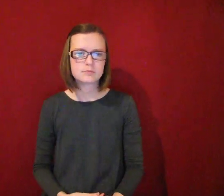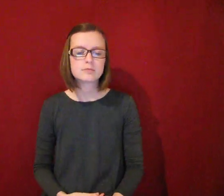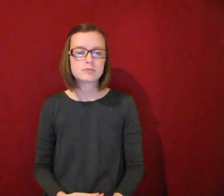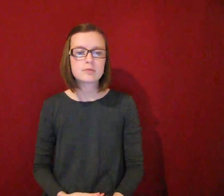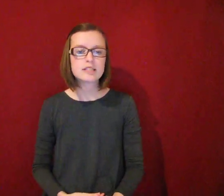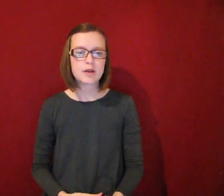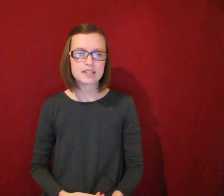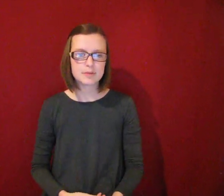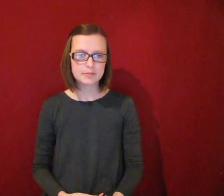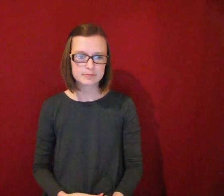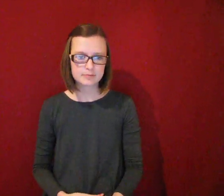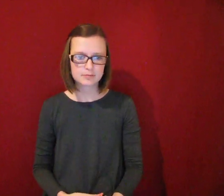That's my husband.